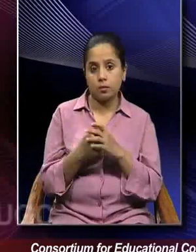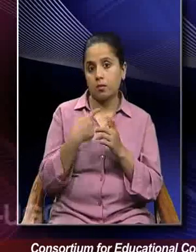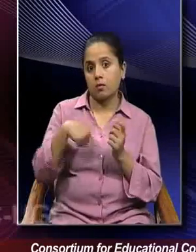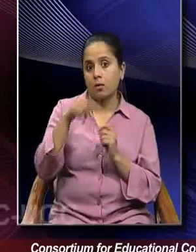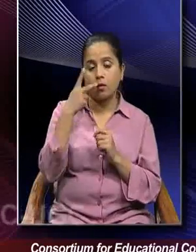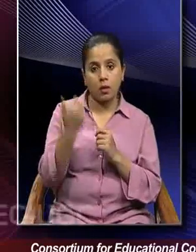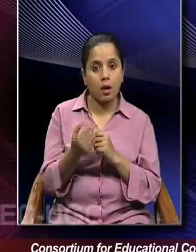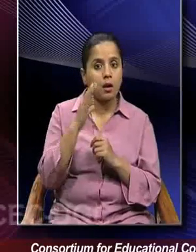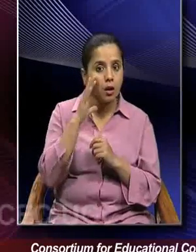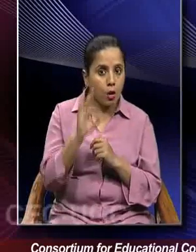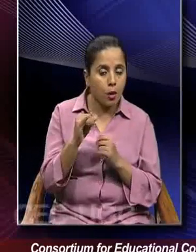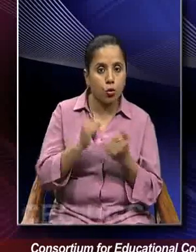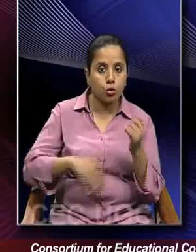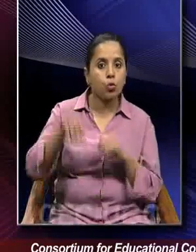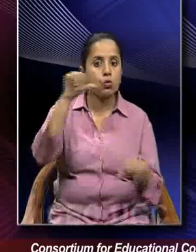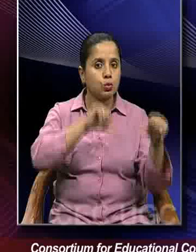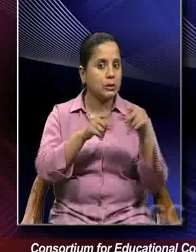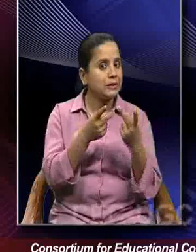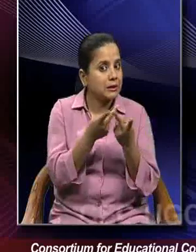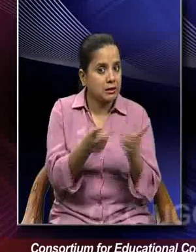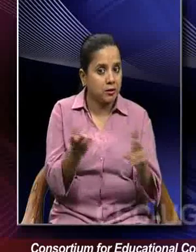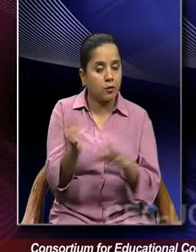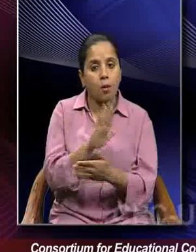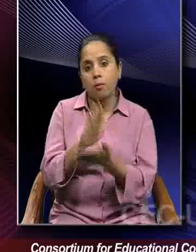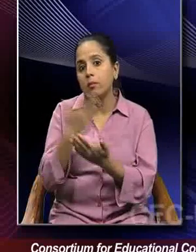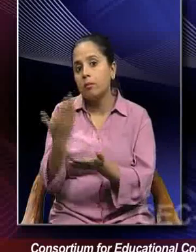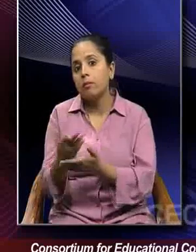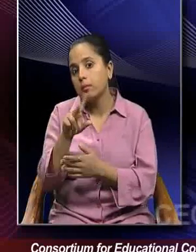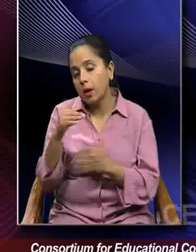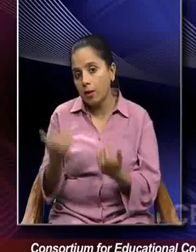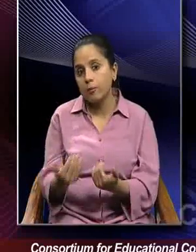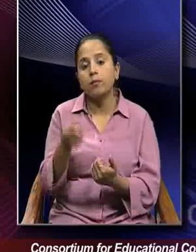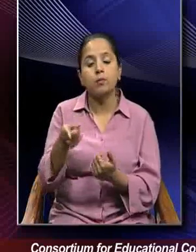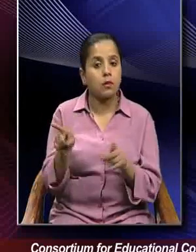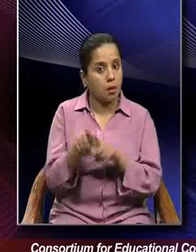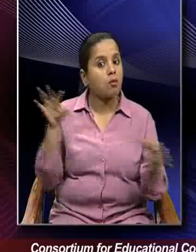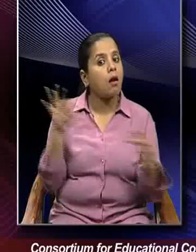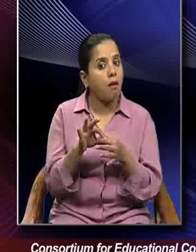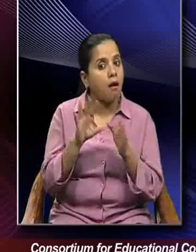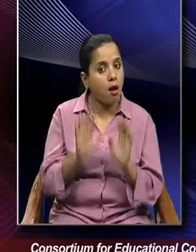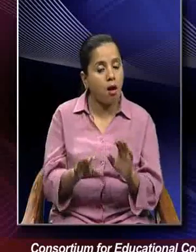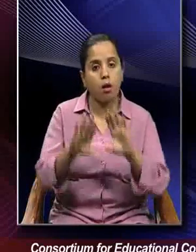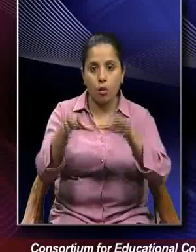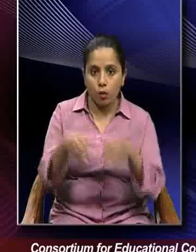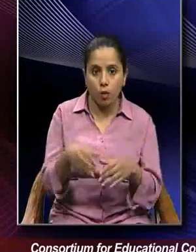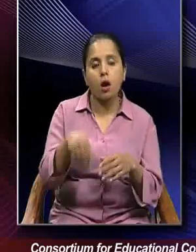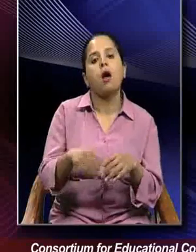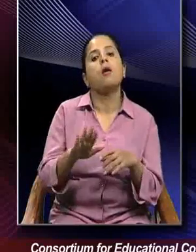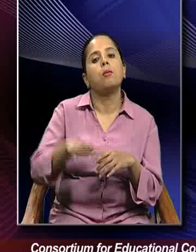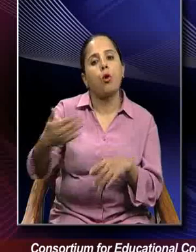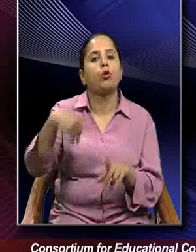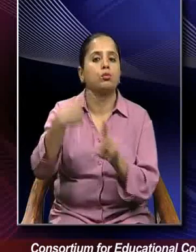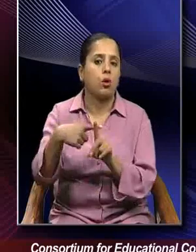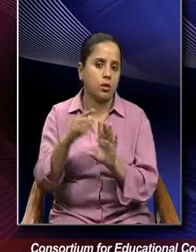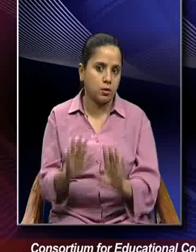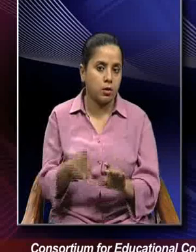that critical social science is slightly different from interpretivism, even though it belongs to the category of post-positivism, because it